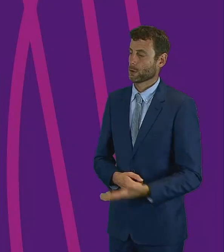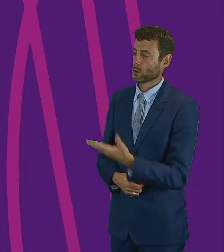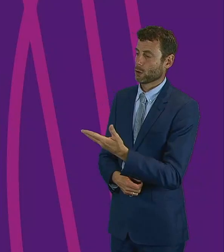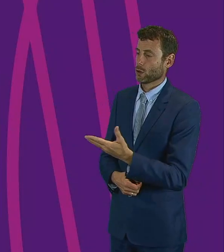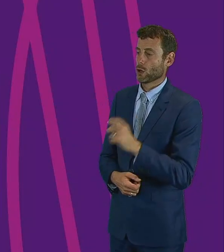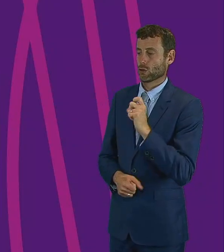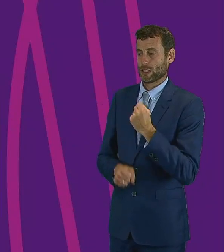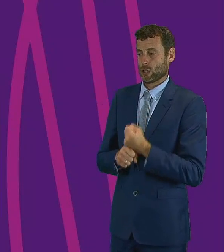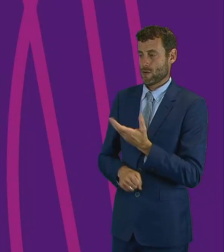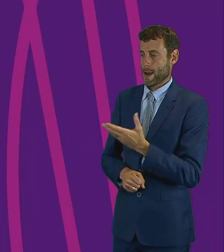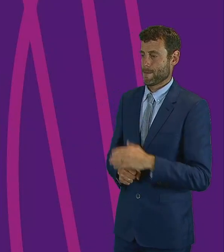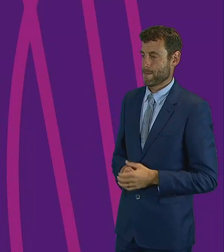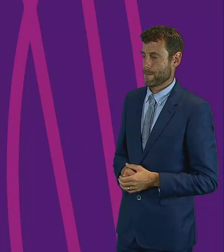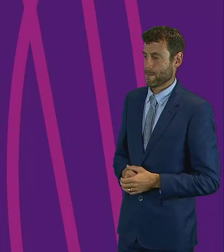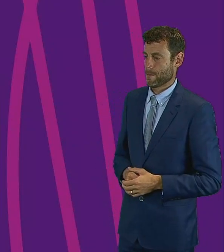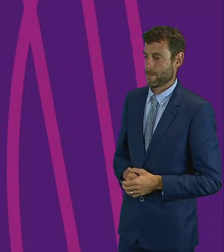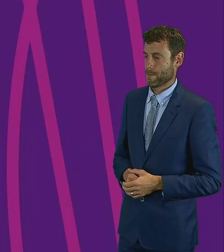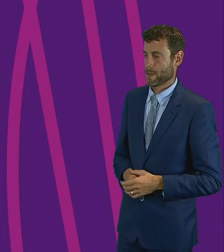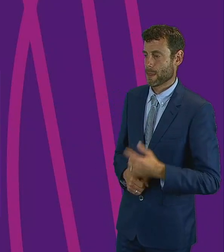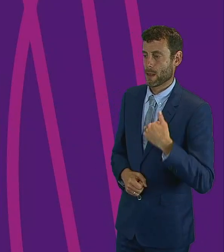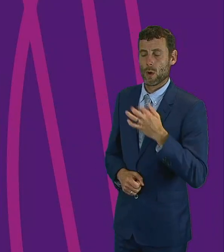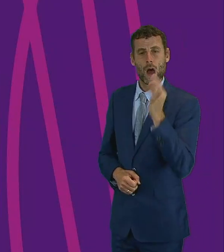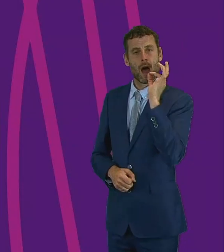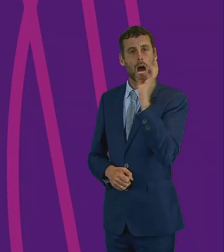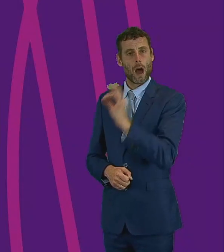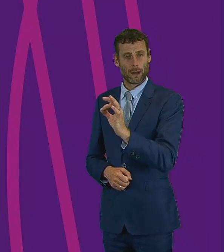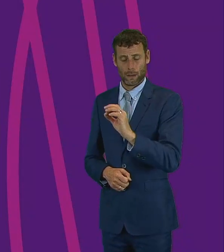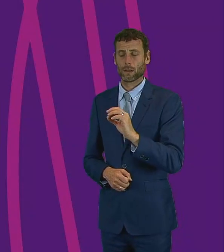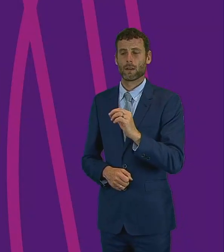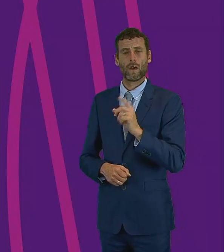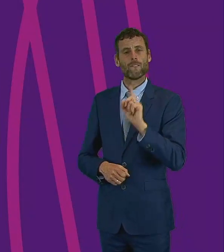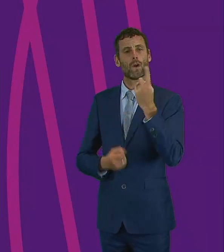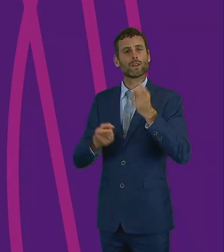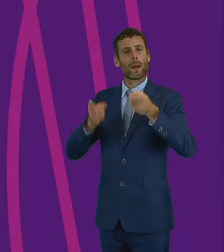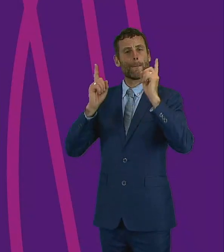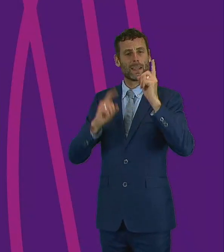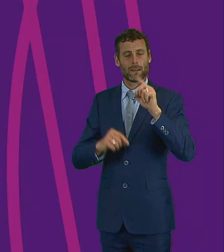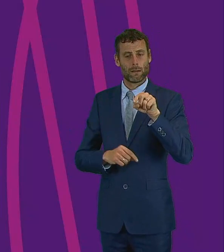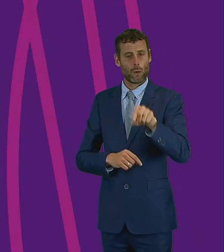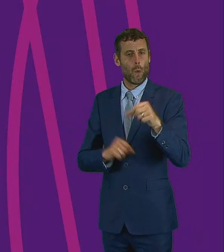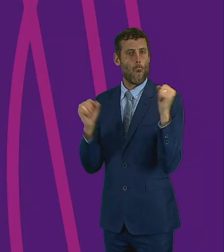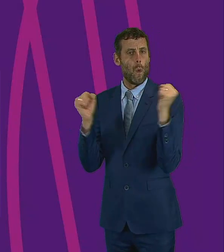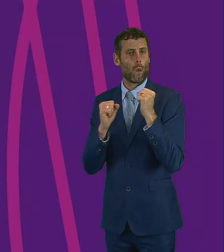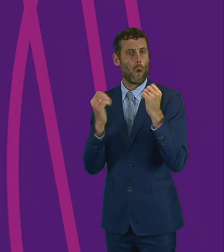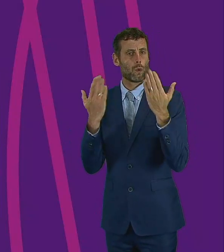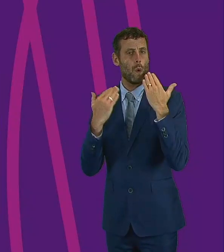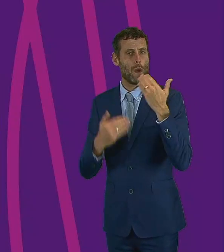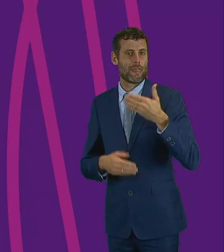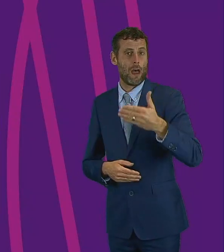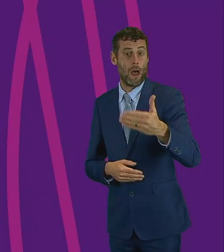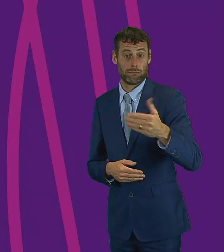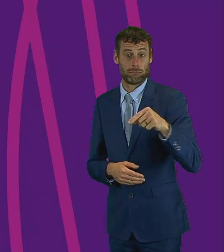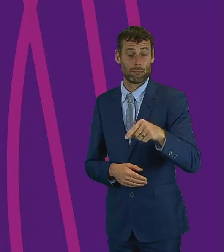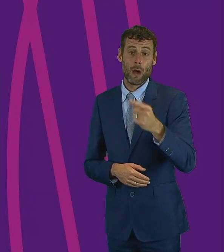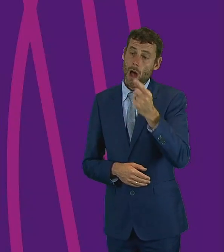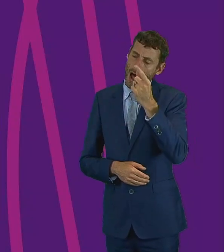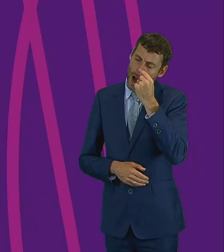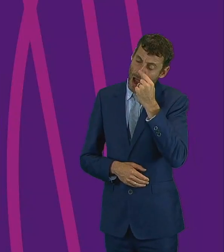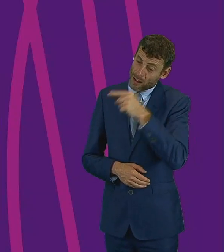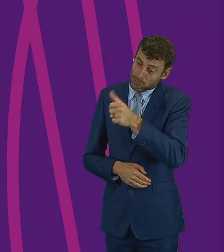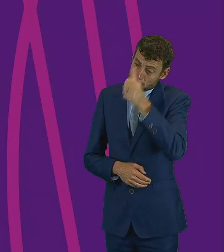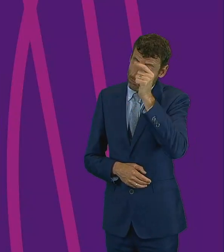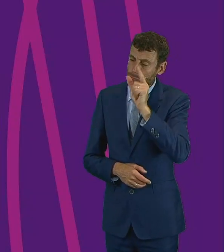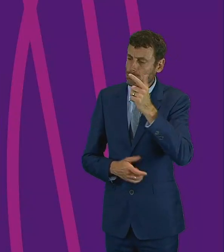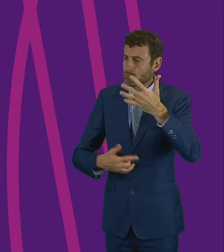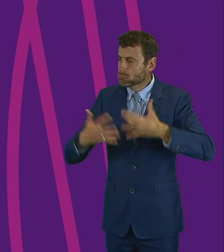To ask the First Minister, in light of the approach of colder weather, reports of an increase in the COVID-19 transmission rate and concerns regarding